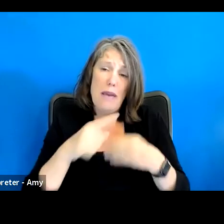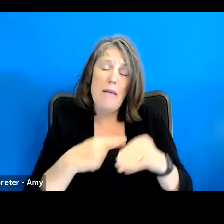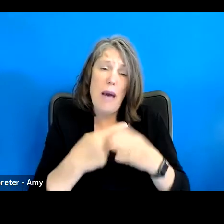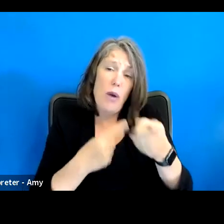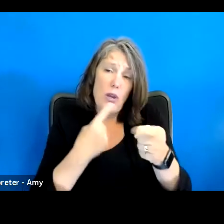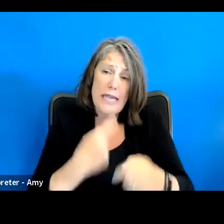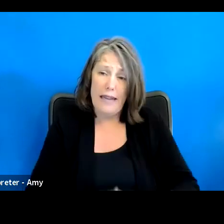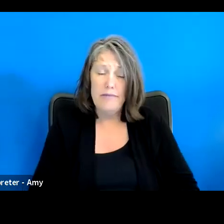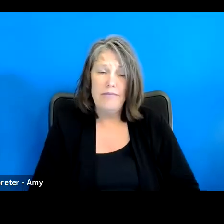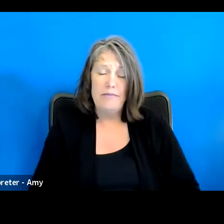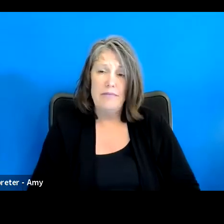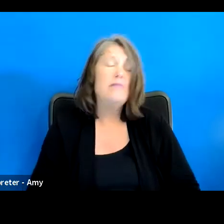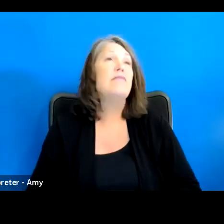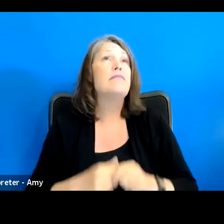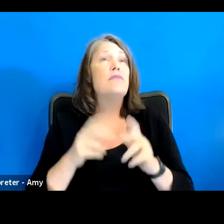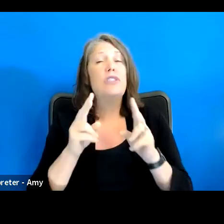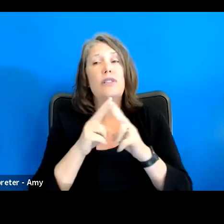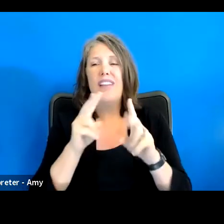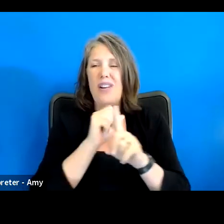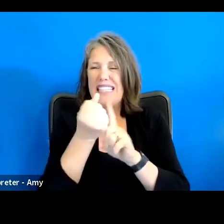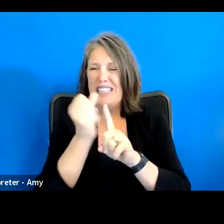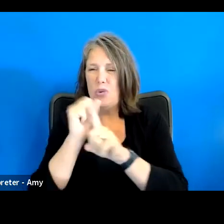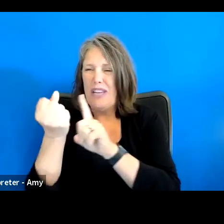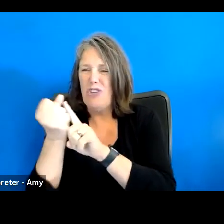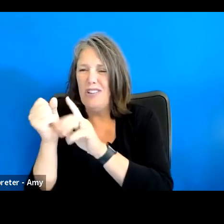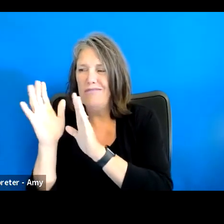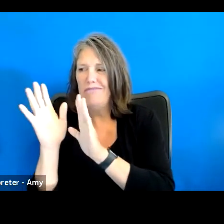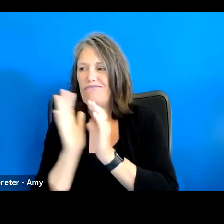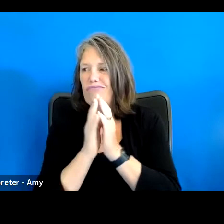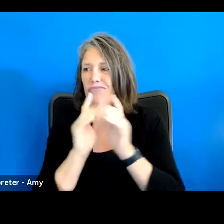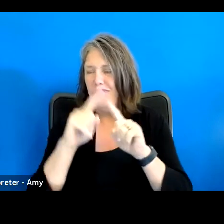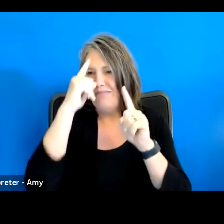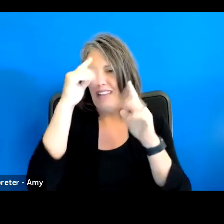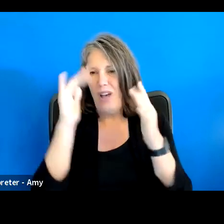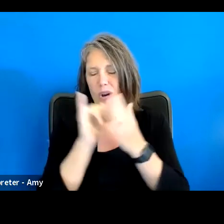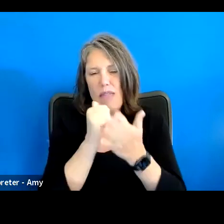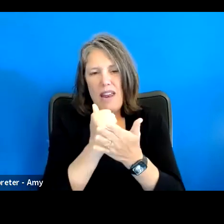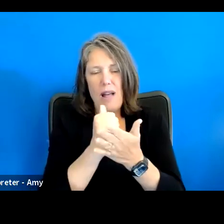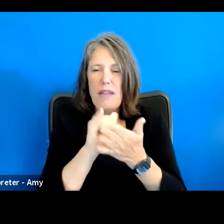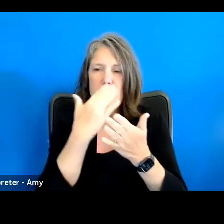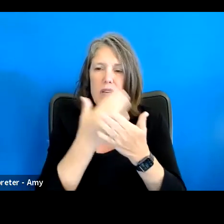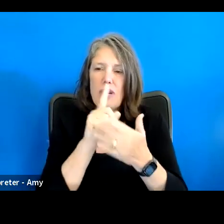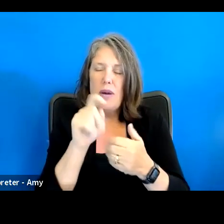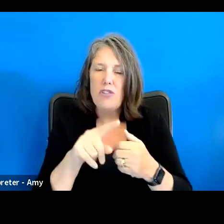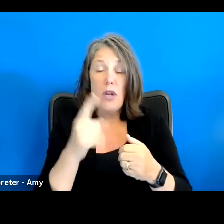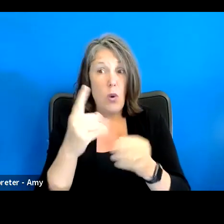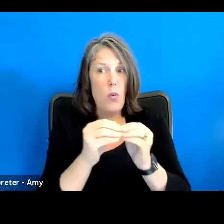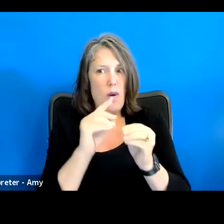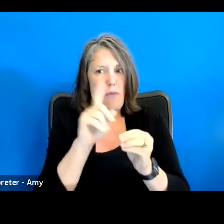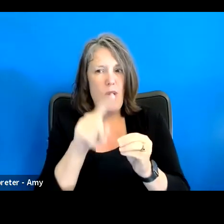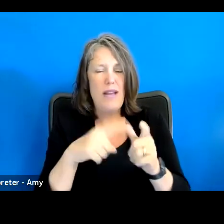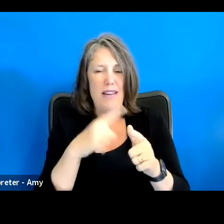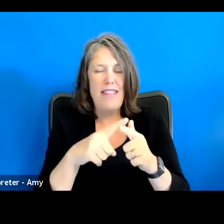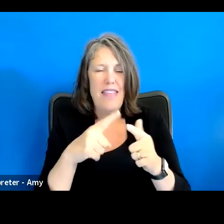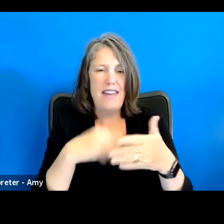said. And so it's very situational, but yeah, I hope that was helpful. It was a good Okay, question. so we have one more question right now, and then we